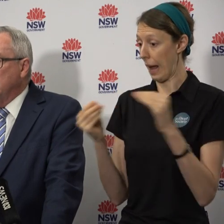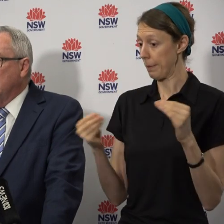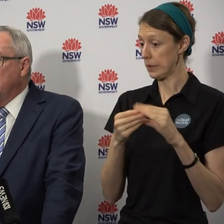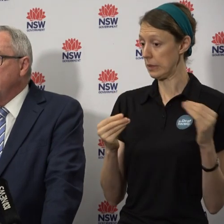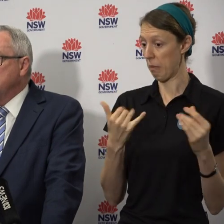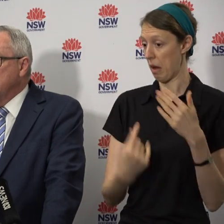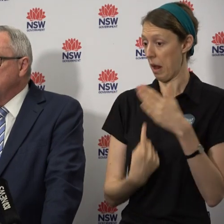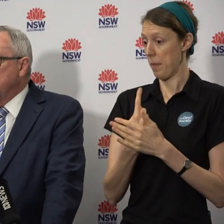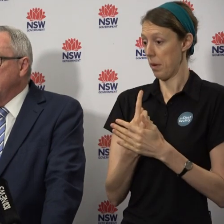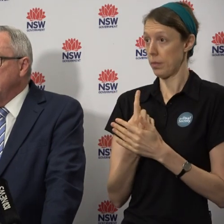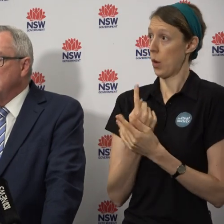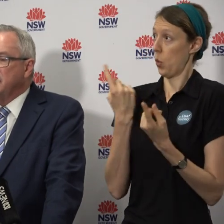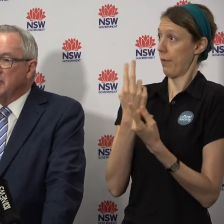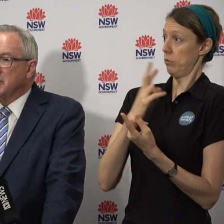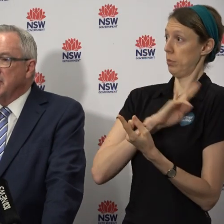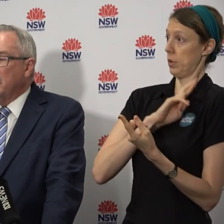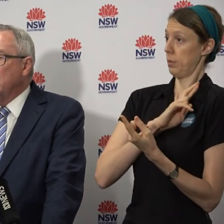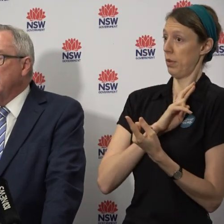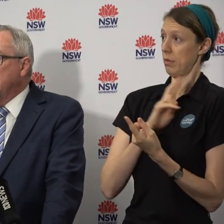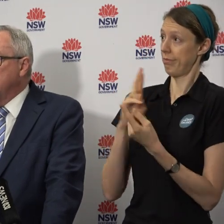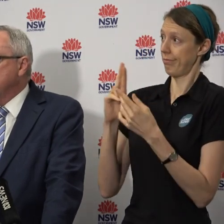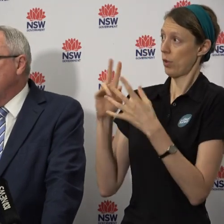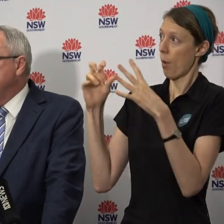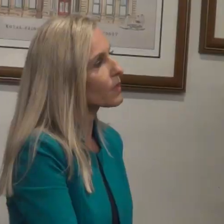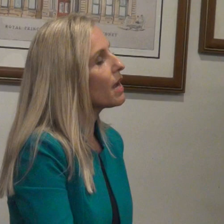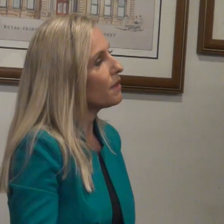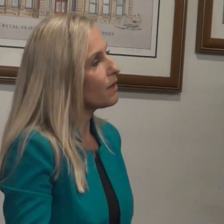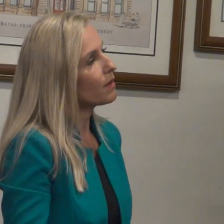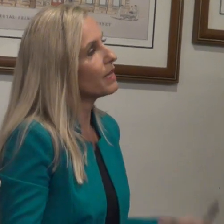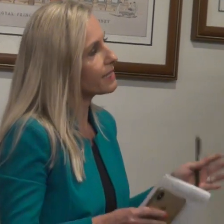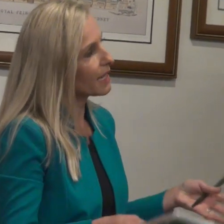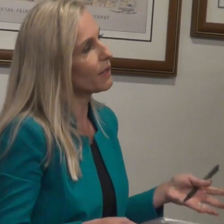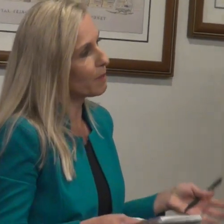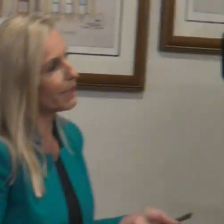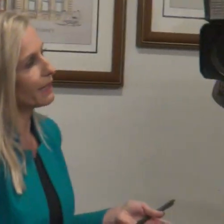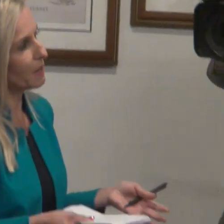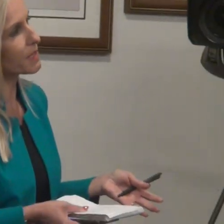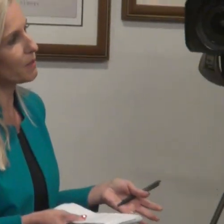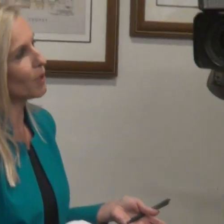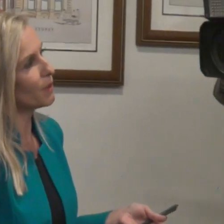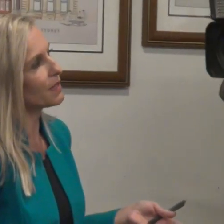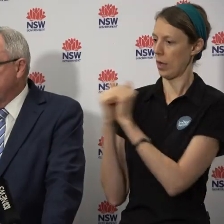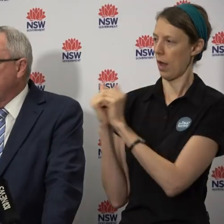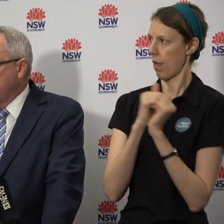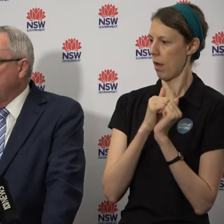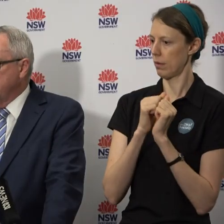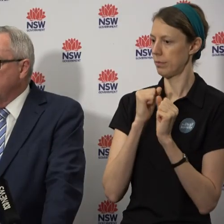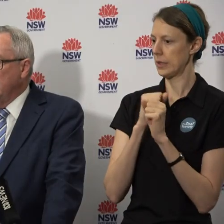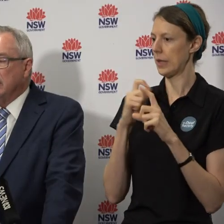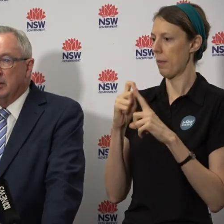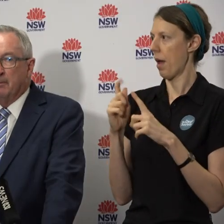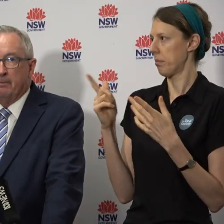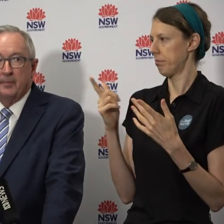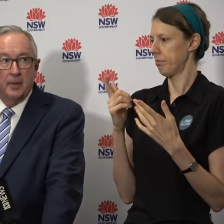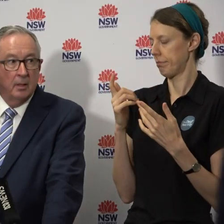occur, whoever's responsibility it is, federal or state, we're all working together. So, as the Chief Health Officer said, they're saying there are big gaps at the moment. Well, There's no. I've answered that